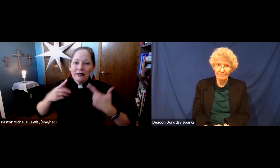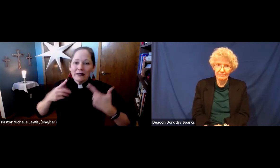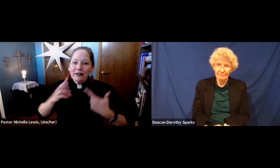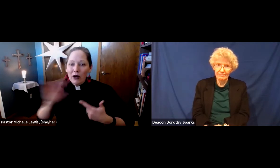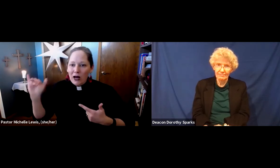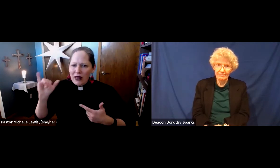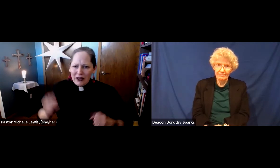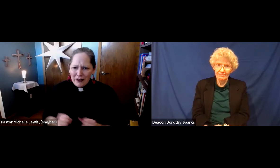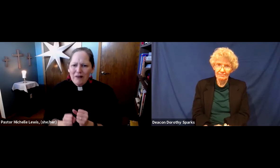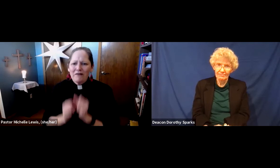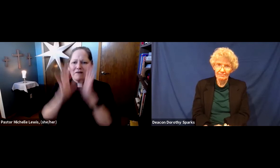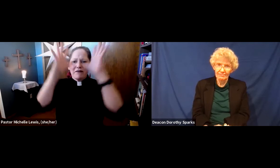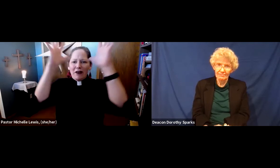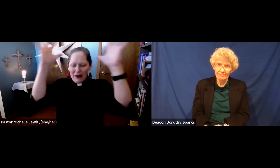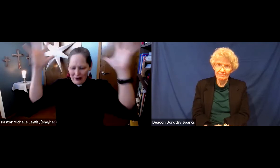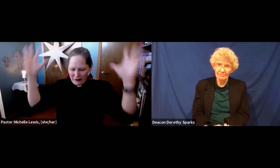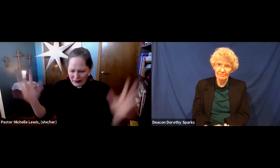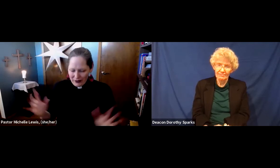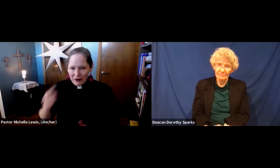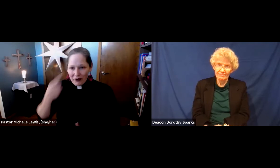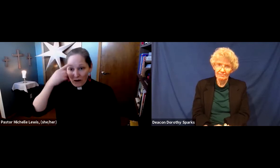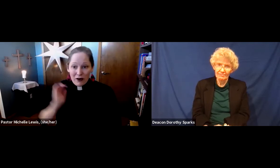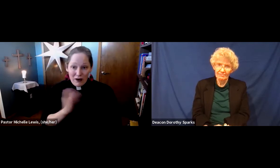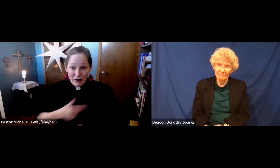living water for our lives,